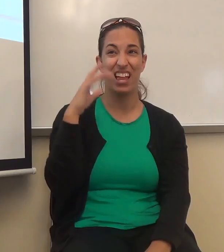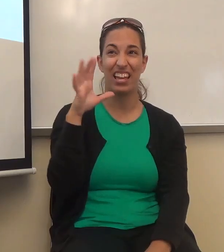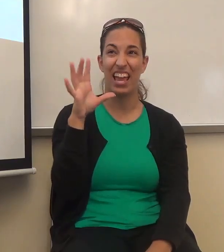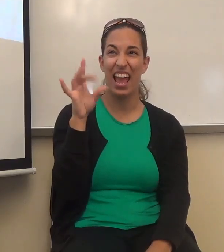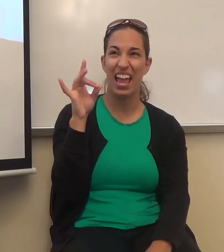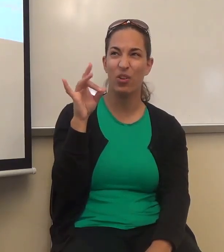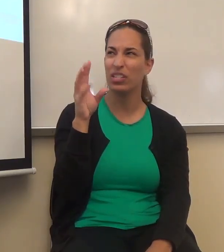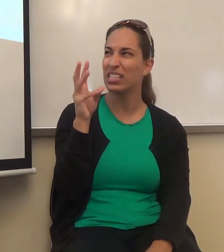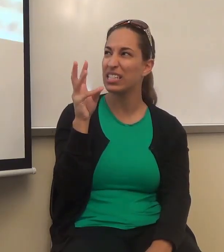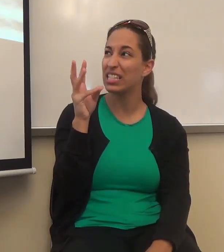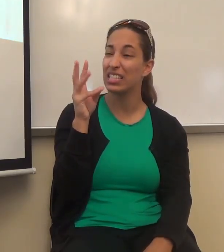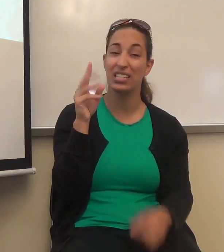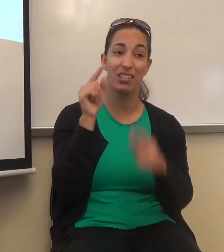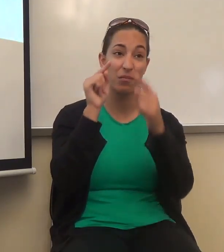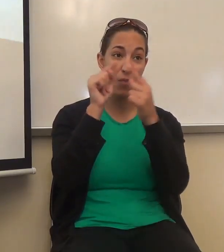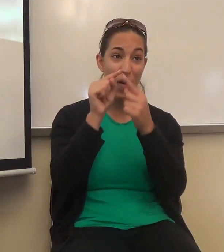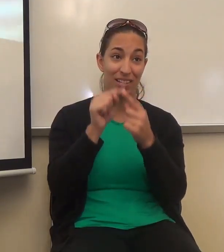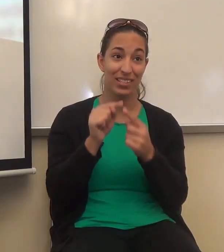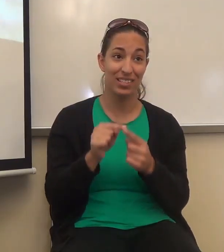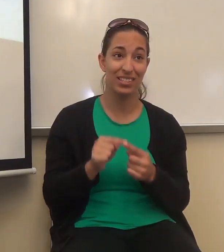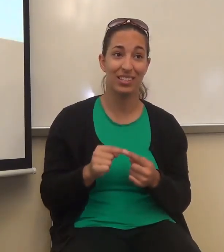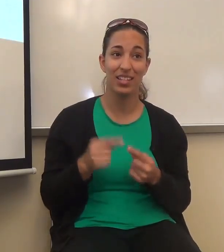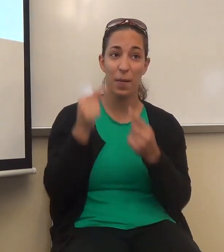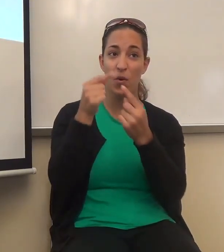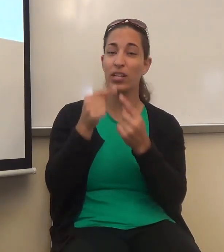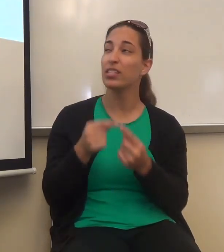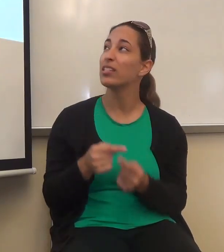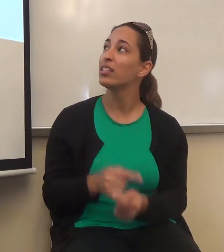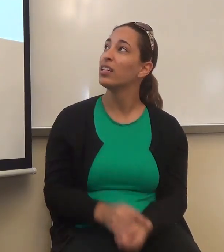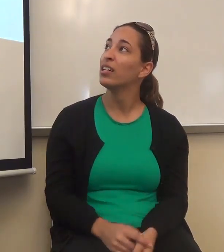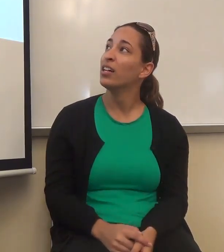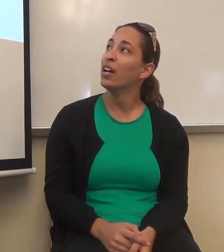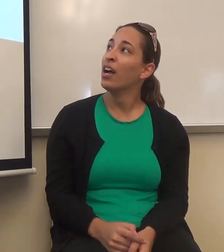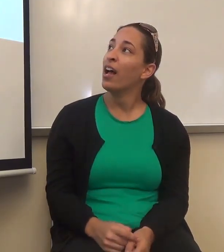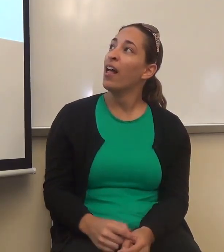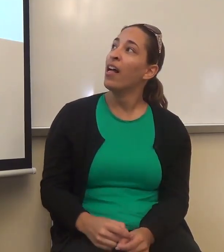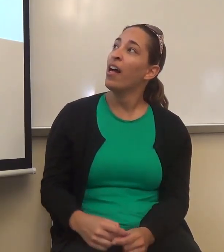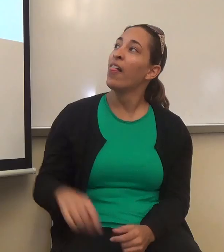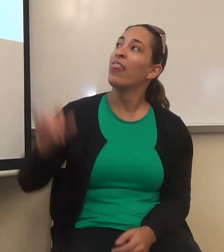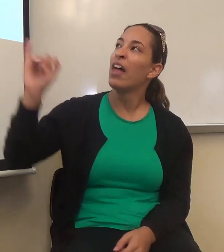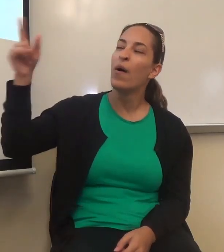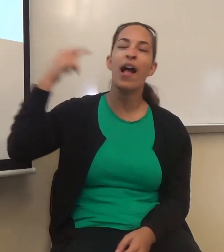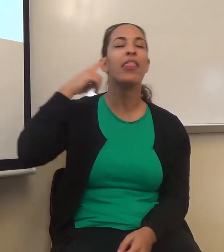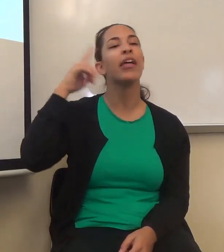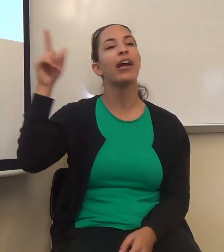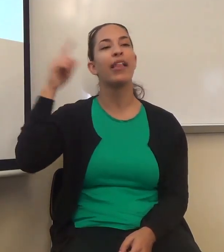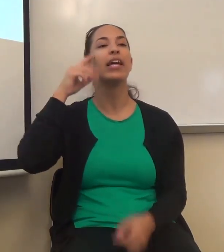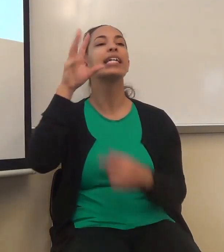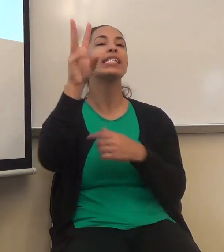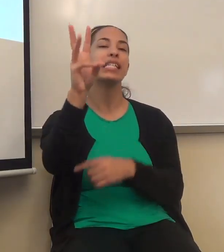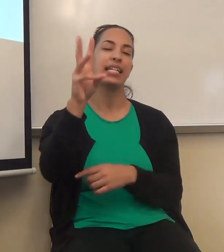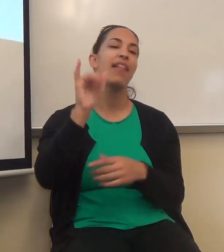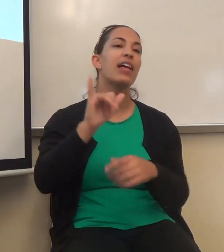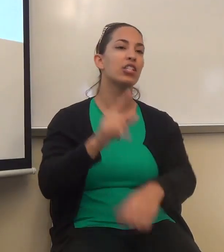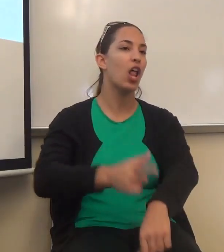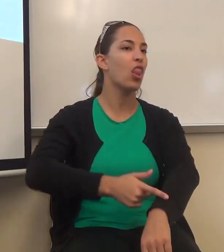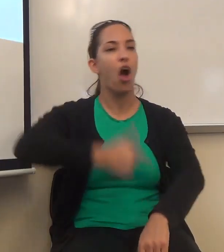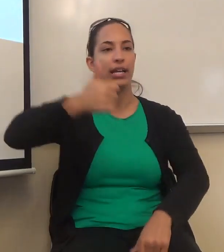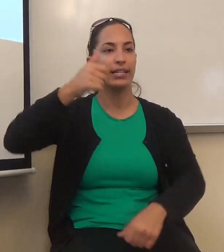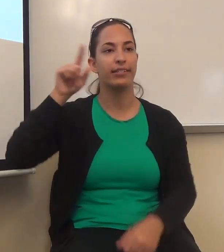yet. One of them has 6. I think that's the longest one. 1, 2, 3, 4, 5, 6. These are, the